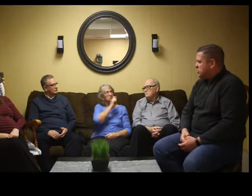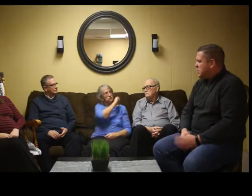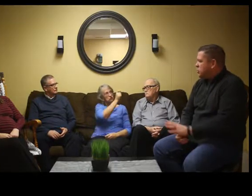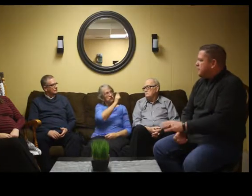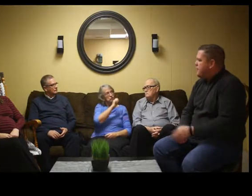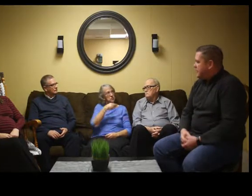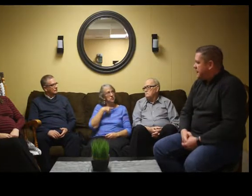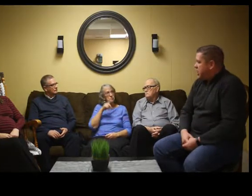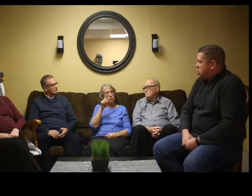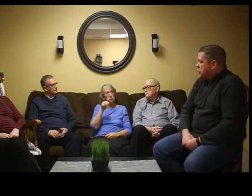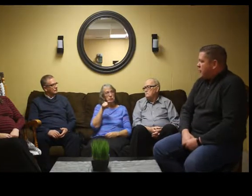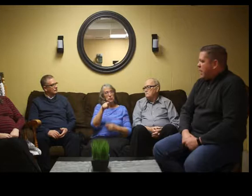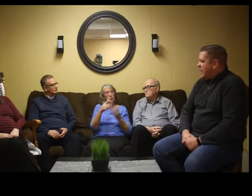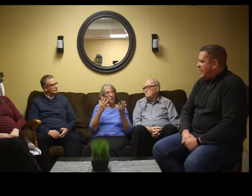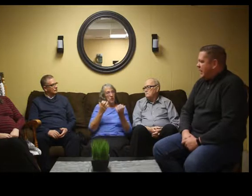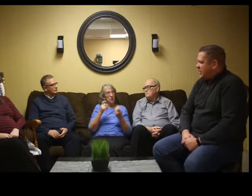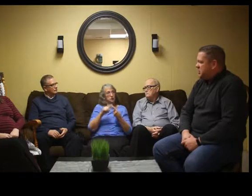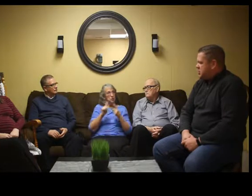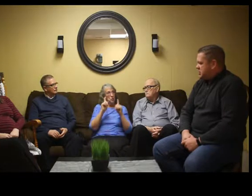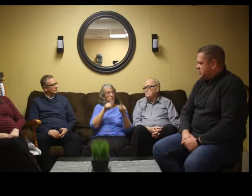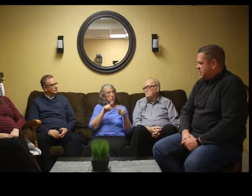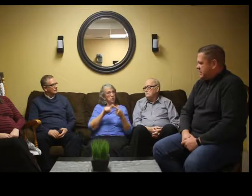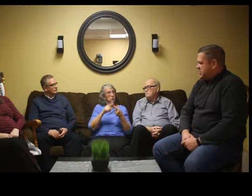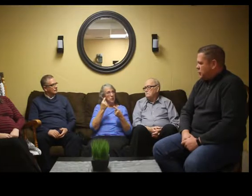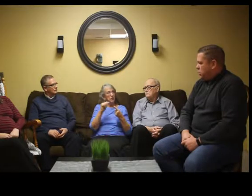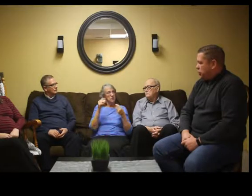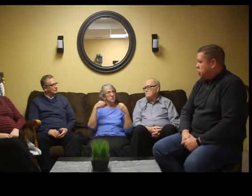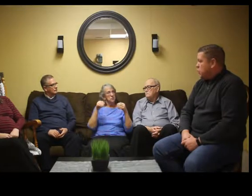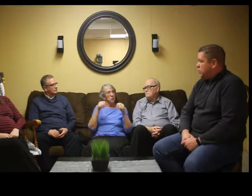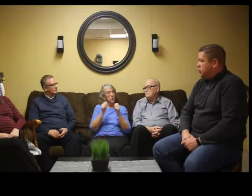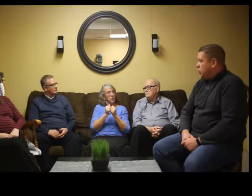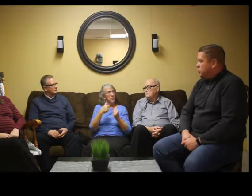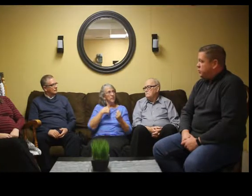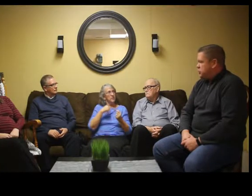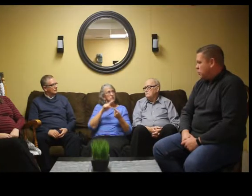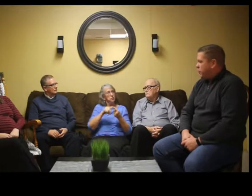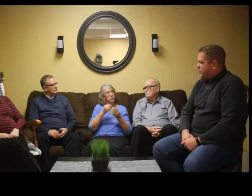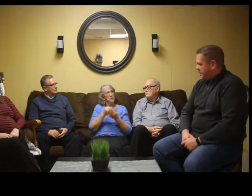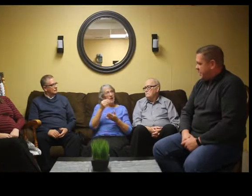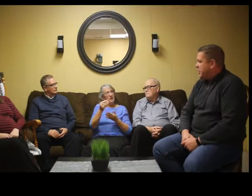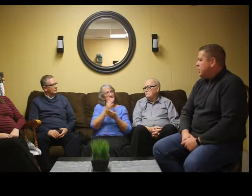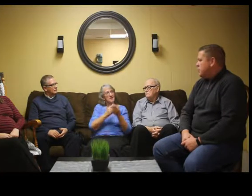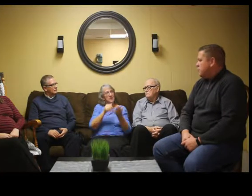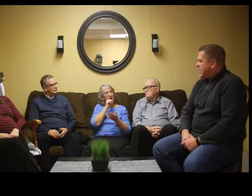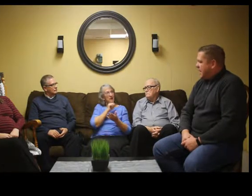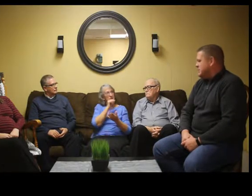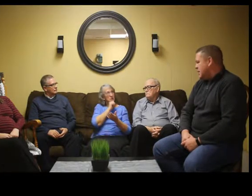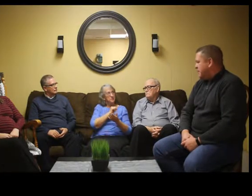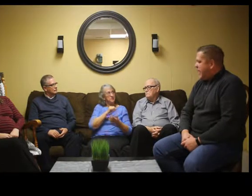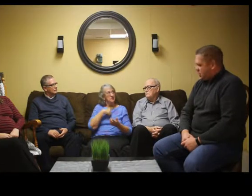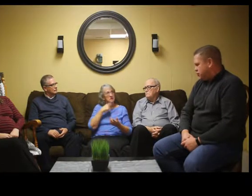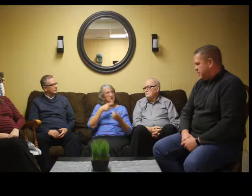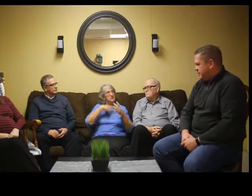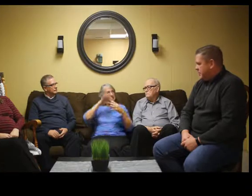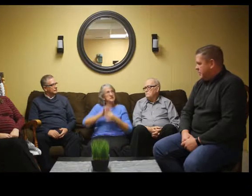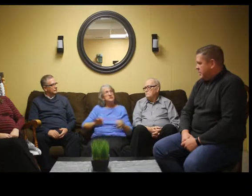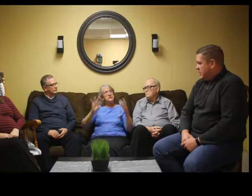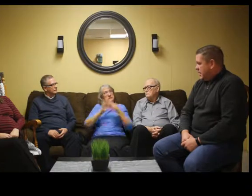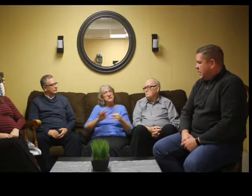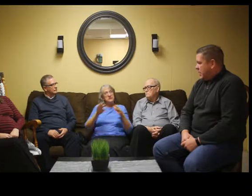said, okay, fine. So I write an English sentence on the wall. Do you want to go to the store with me to buy some ice cream? And I